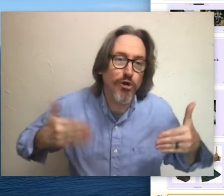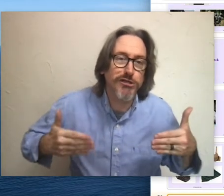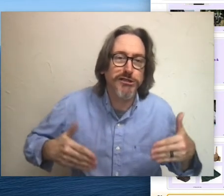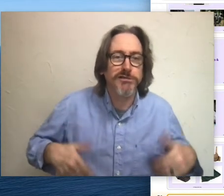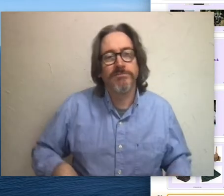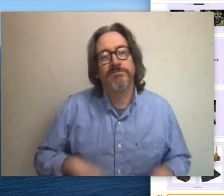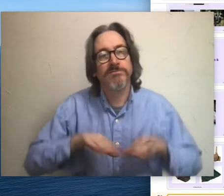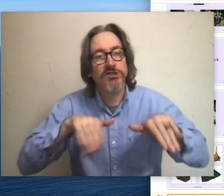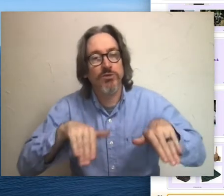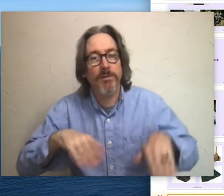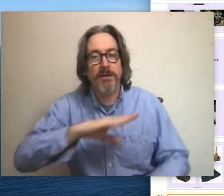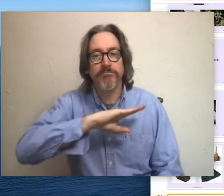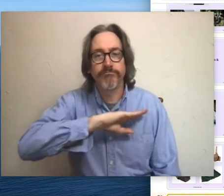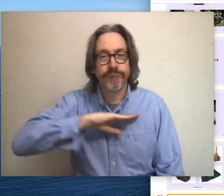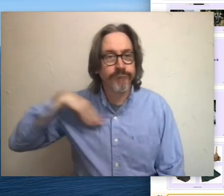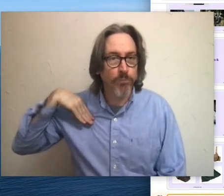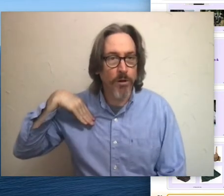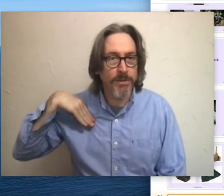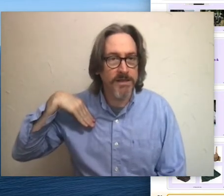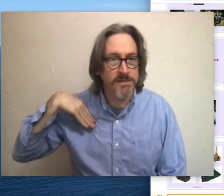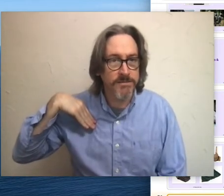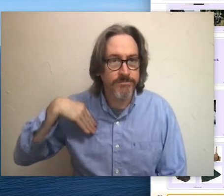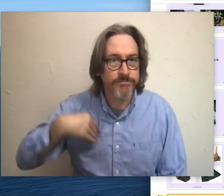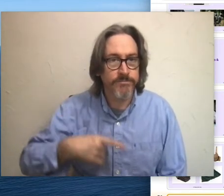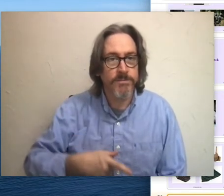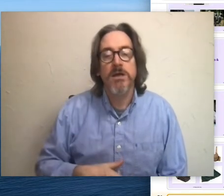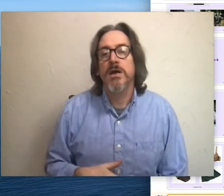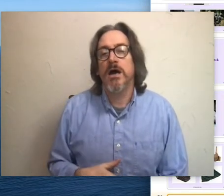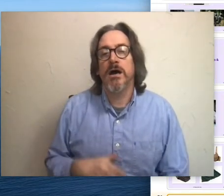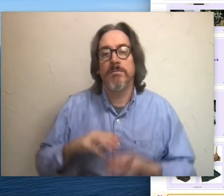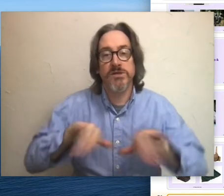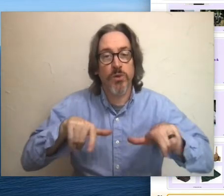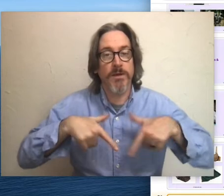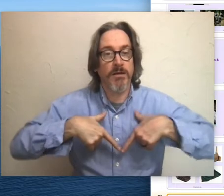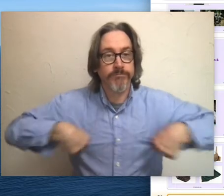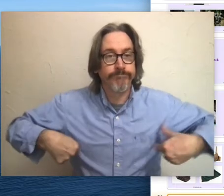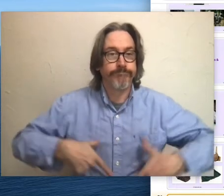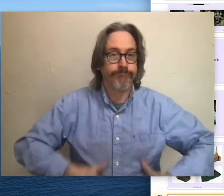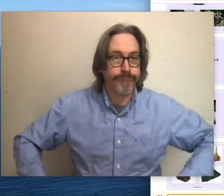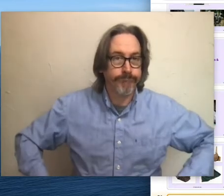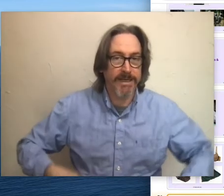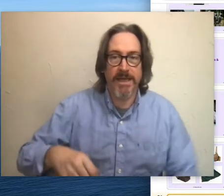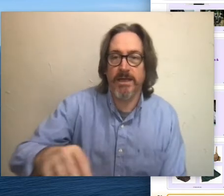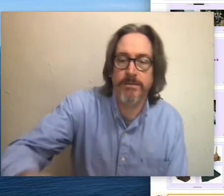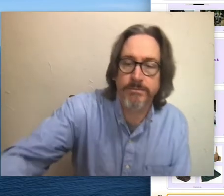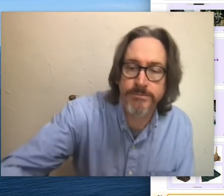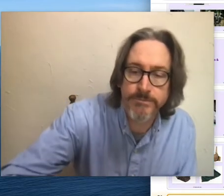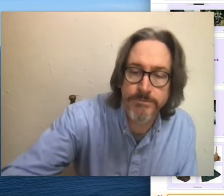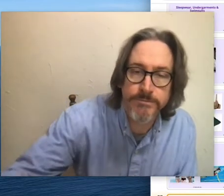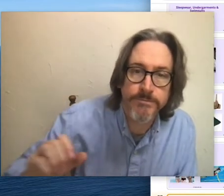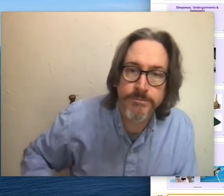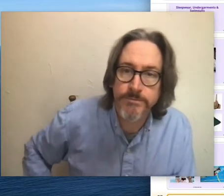Swimming shorts, swimming one piece, swimming bikini.